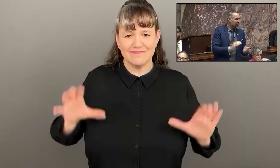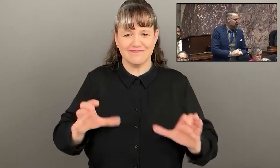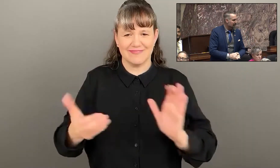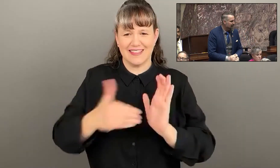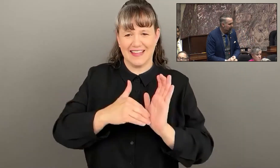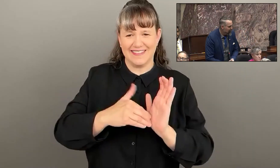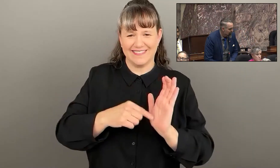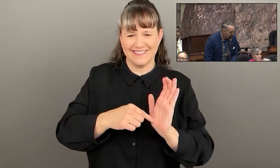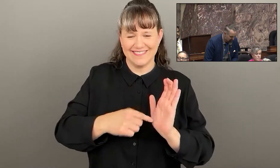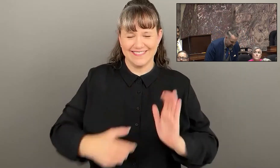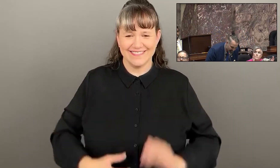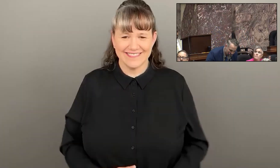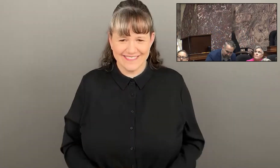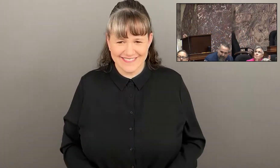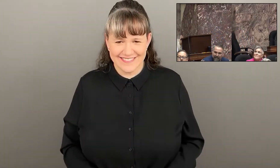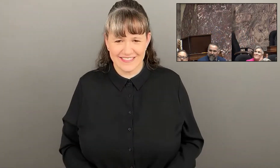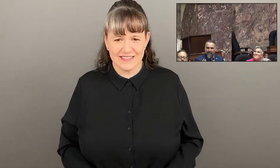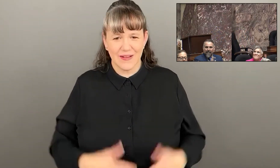Please join me in making them feel welcome.